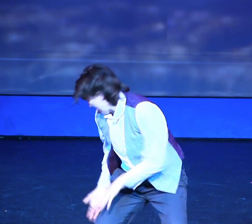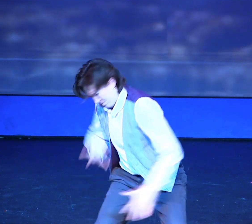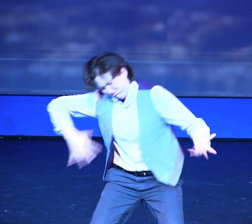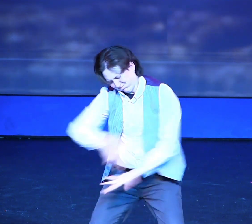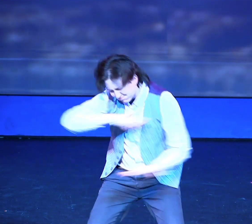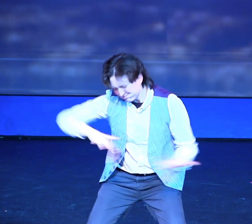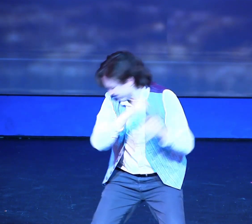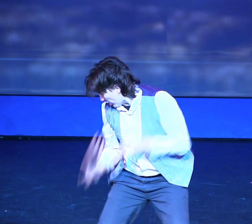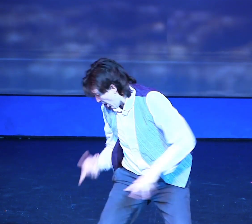further,